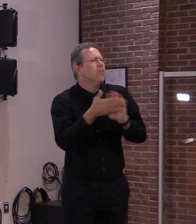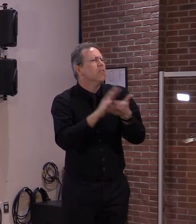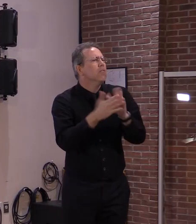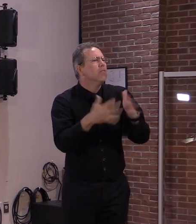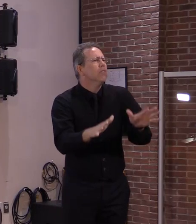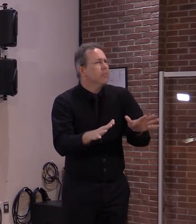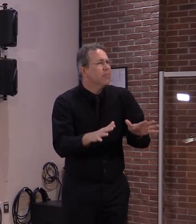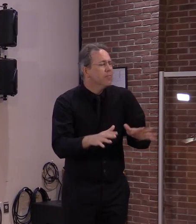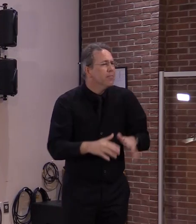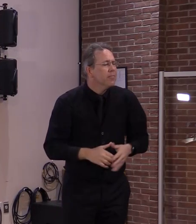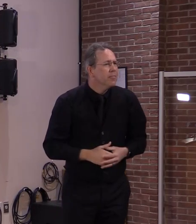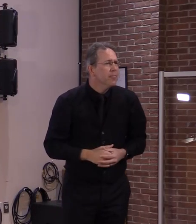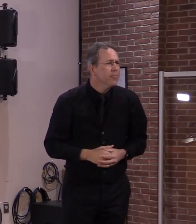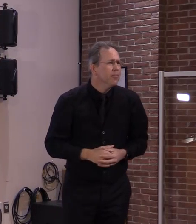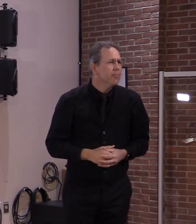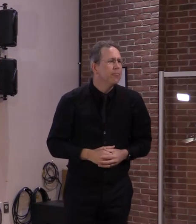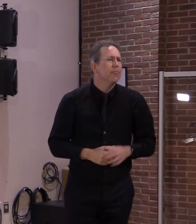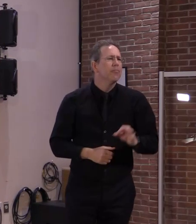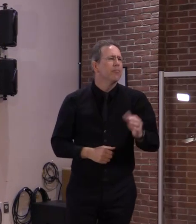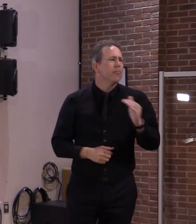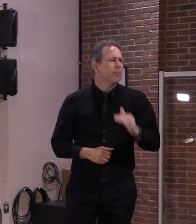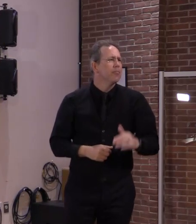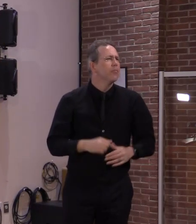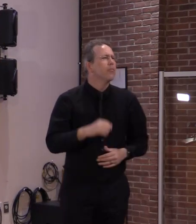Zuri, NBC 5.